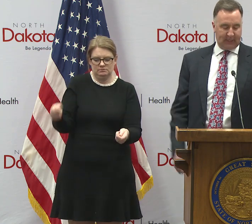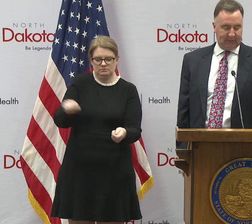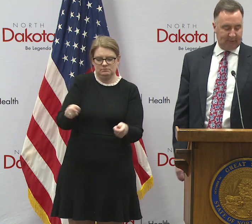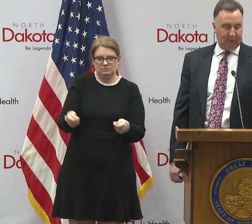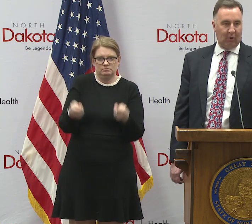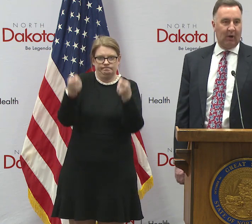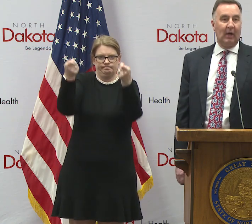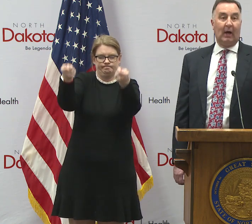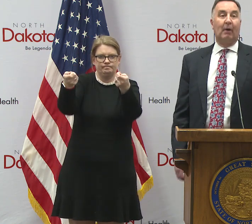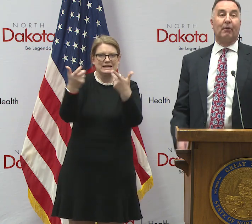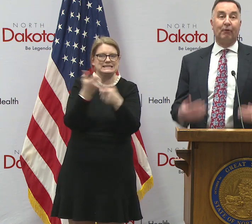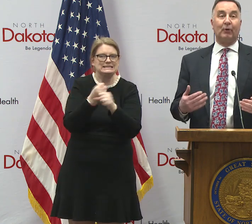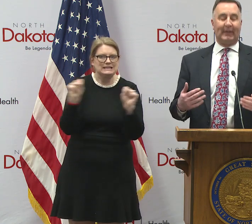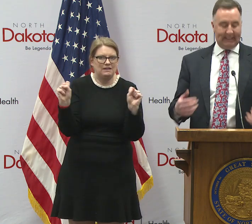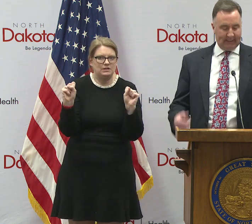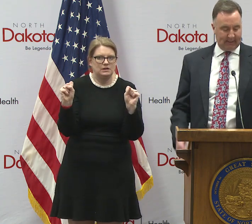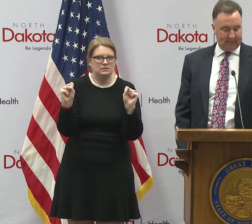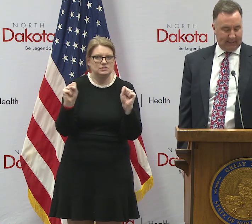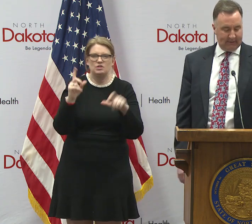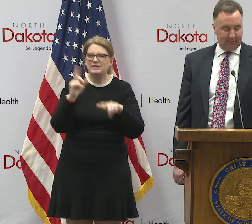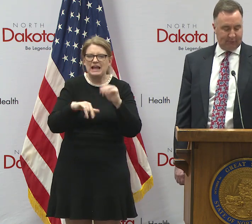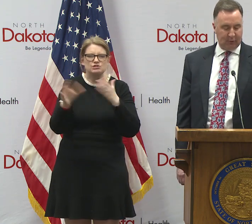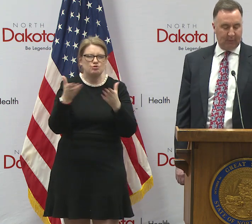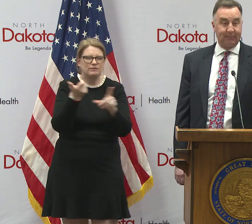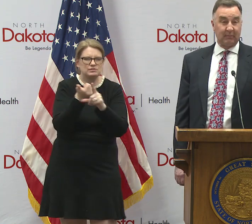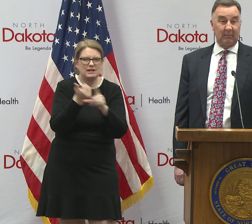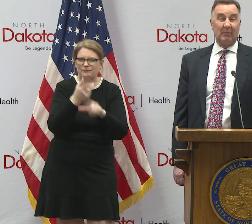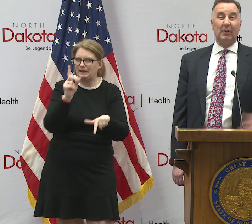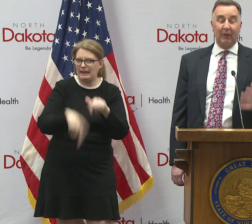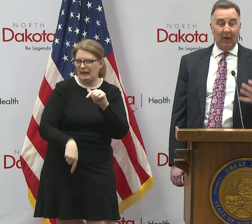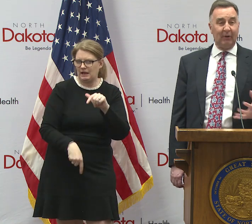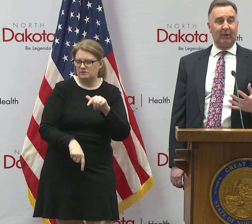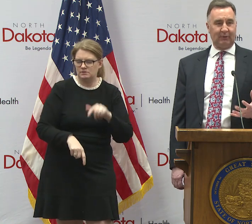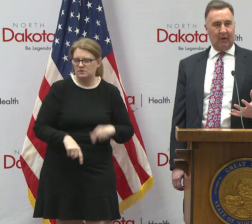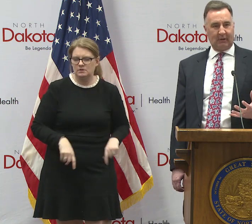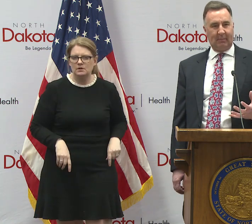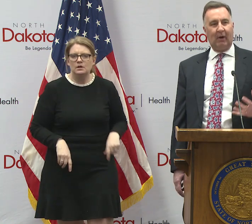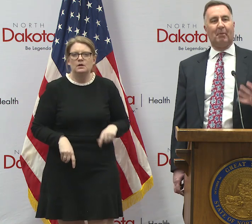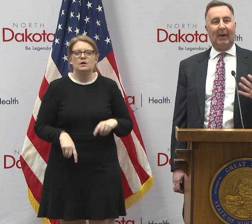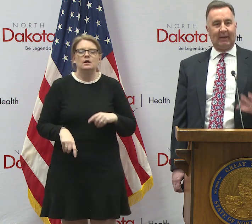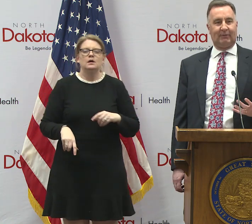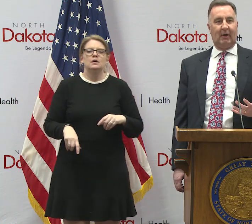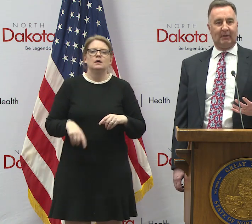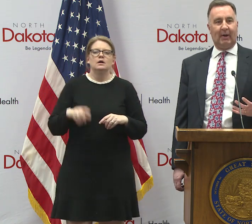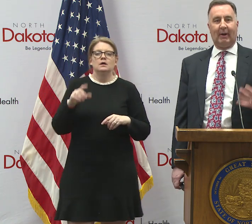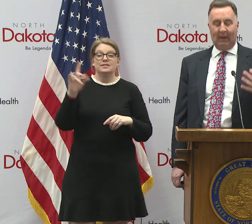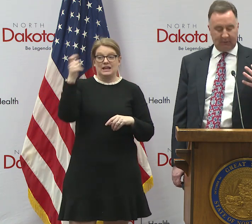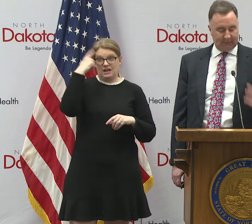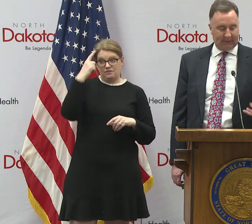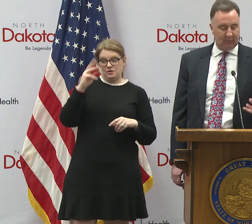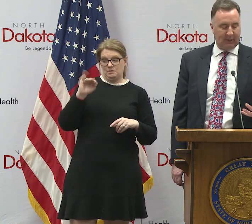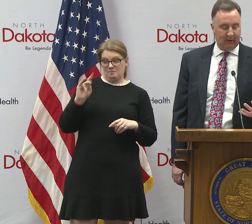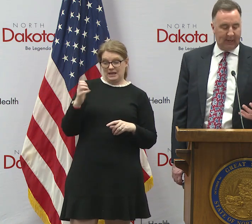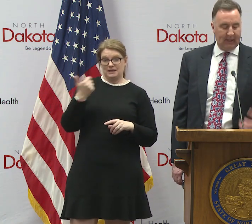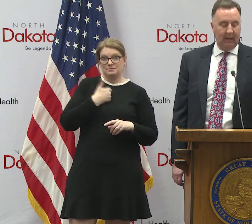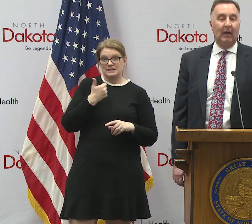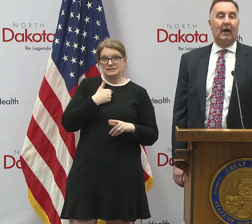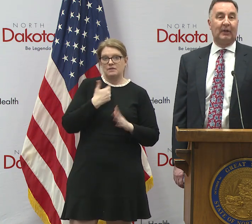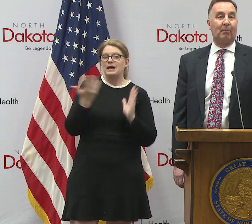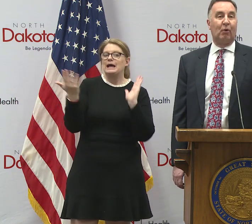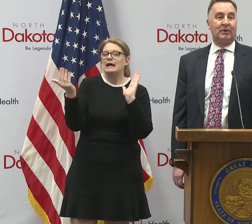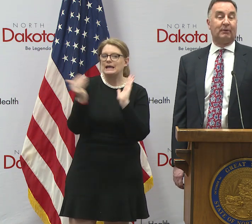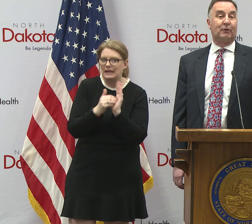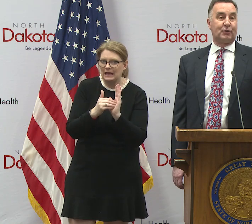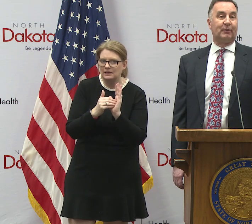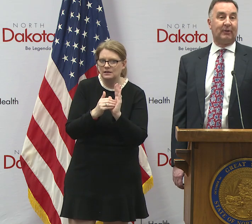abundance for safety for the folks eating that food. The governor has talked about, Mike has talked about, and I would just like to reiterate